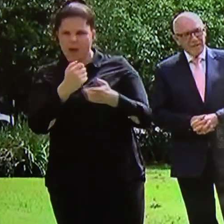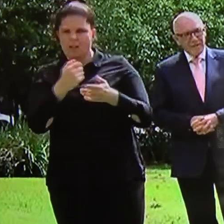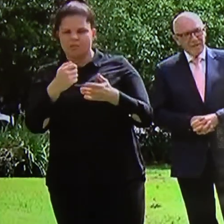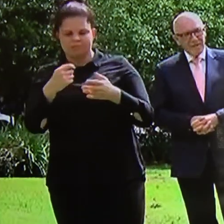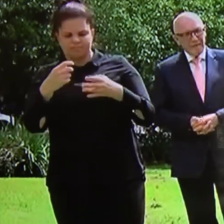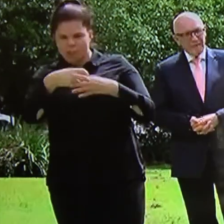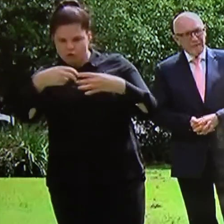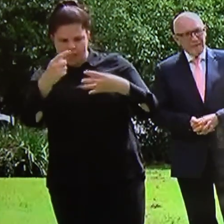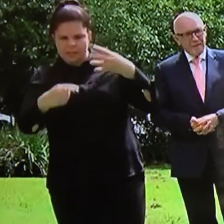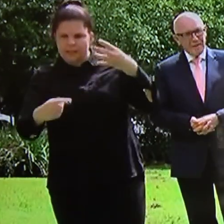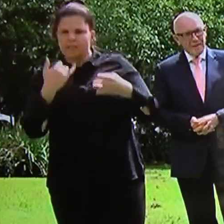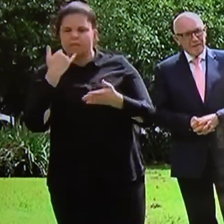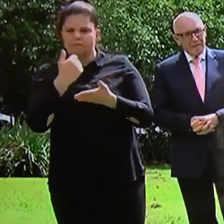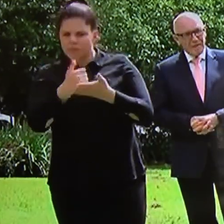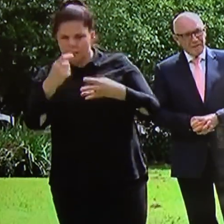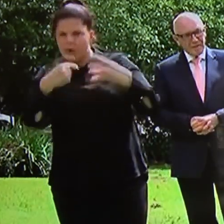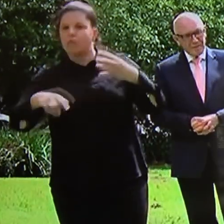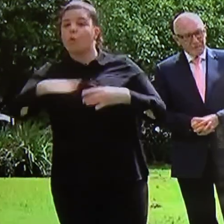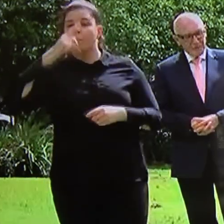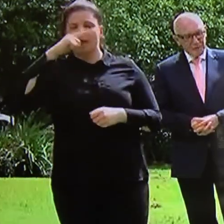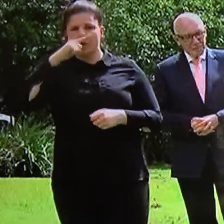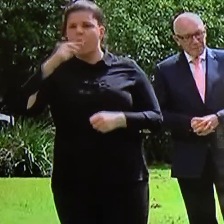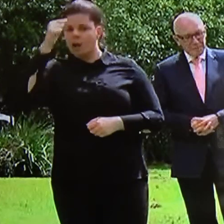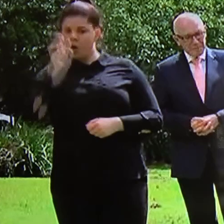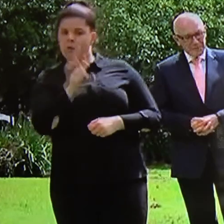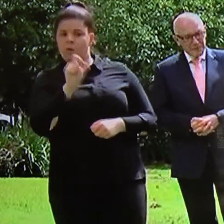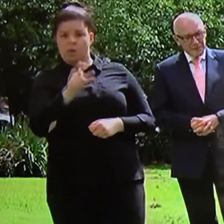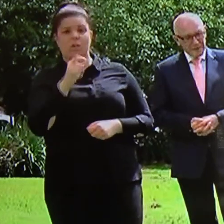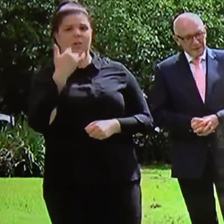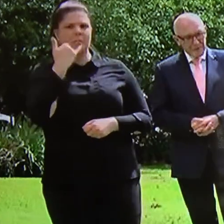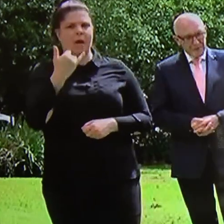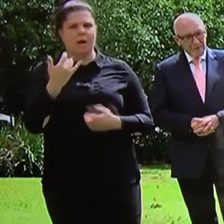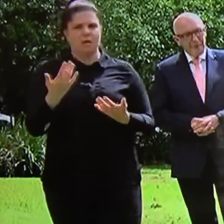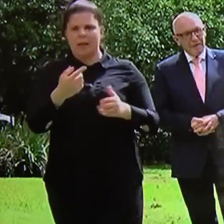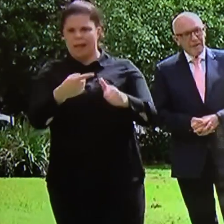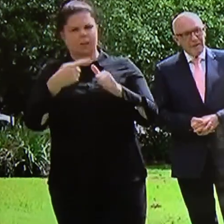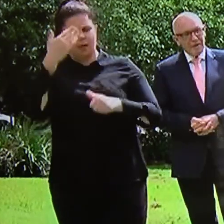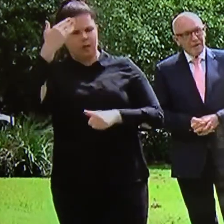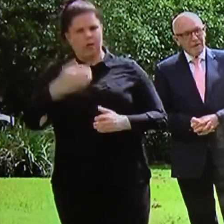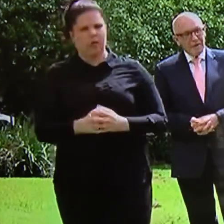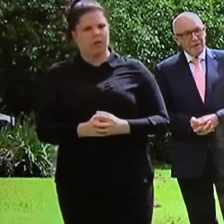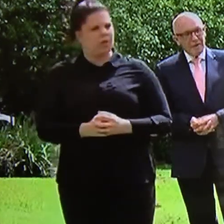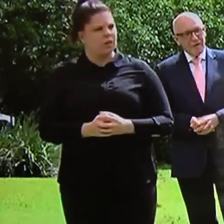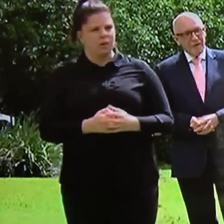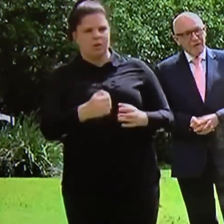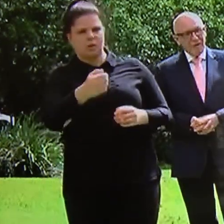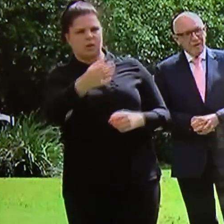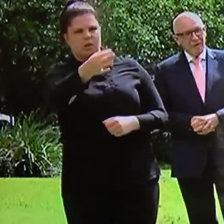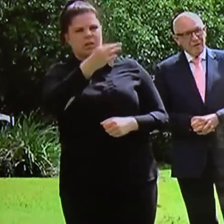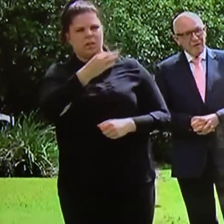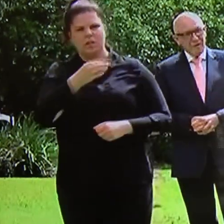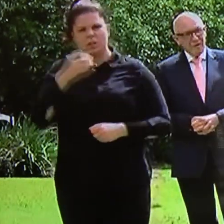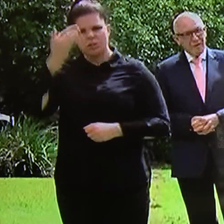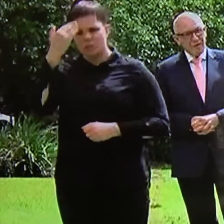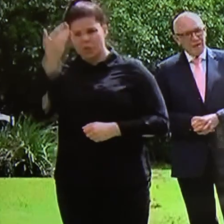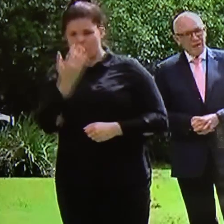that all of them were emailed, all of them were phoned, but I'm not sure of the details that you're asking in terms of total numbers. Sorry, Liz. Oh, you're not sure of